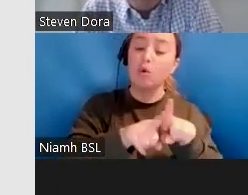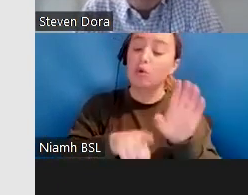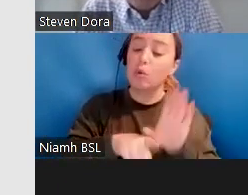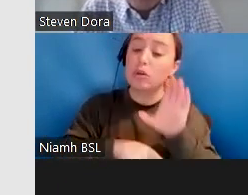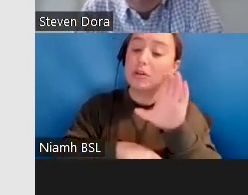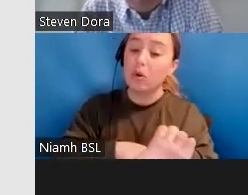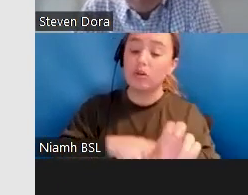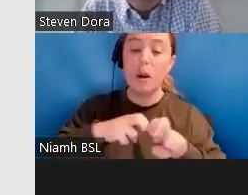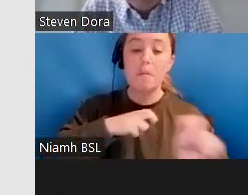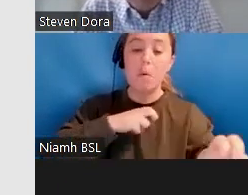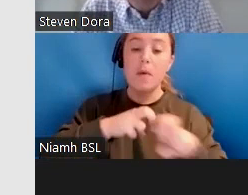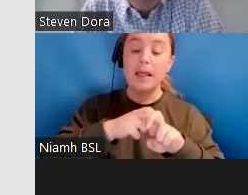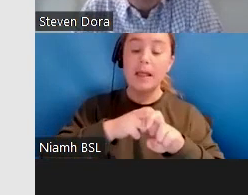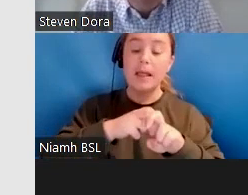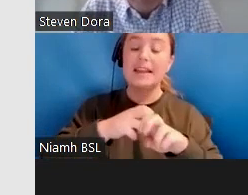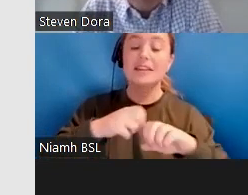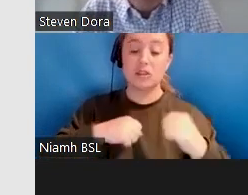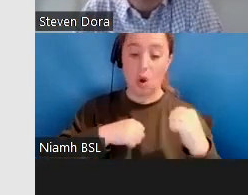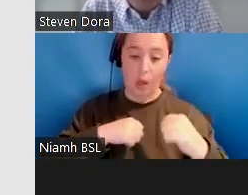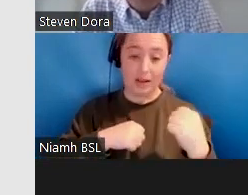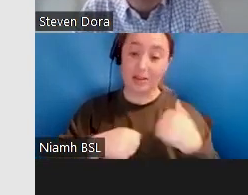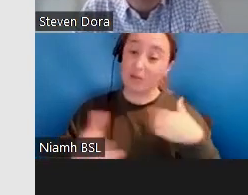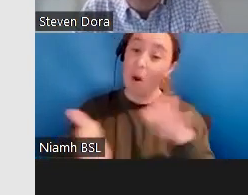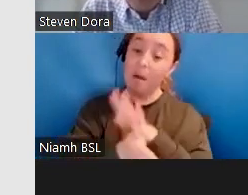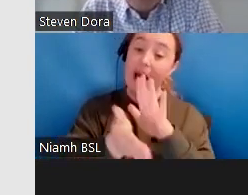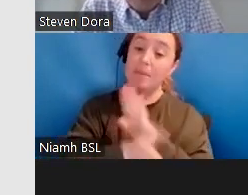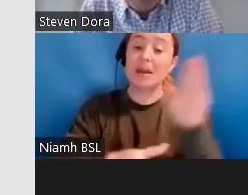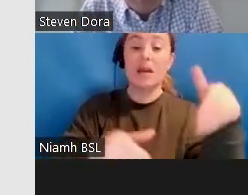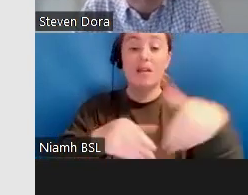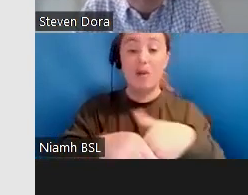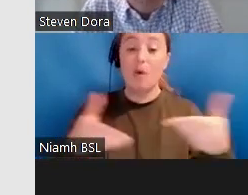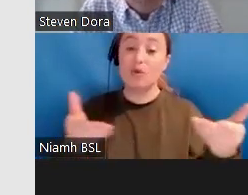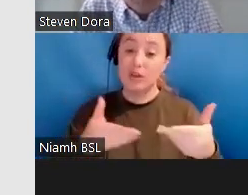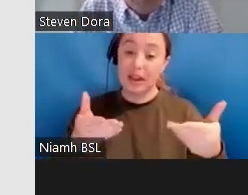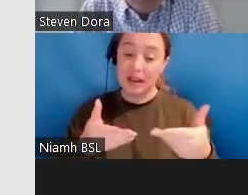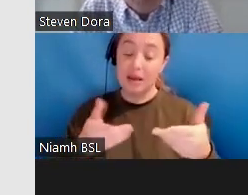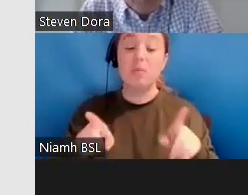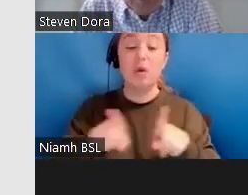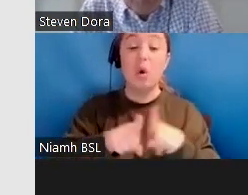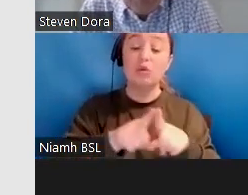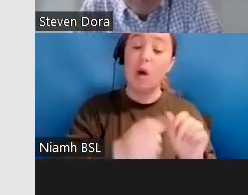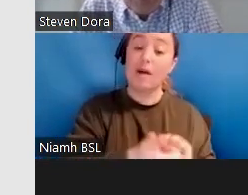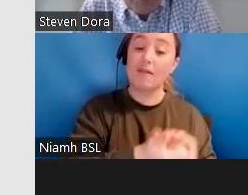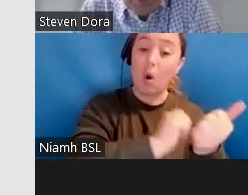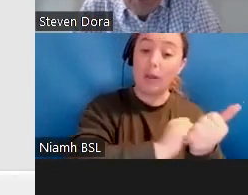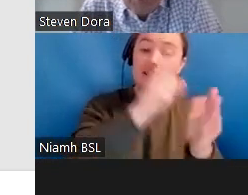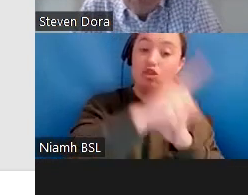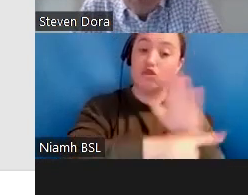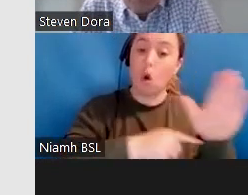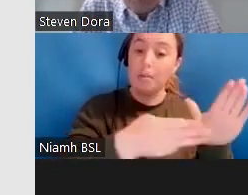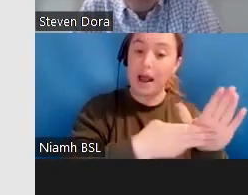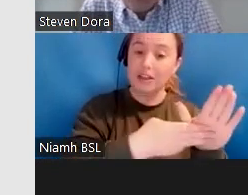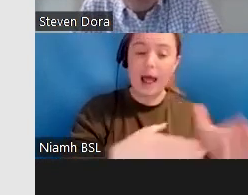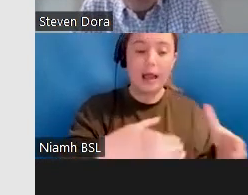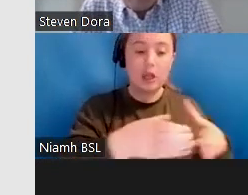Committee for Scotland. So I'm very pleased to be joined in this webinar by some of my teammates, including John Maxwell, who's our unit head, and also